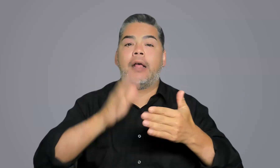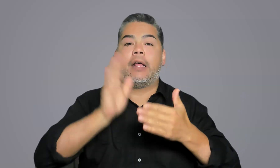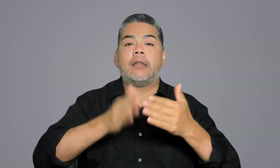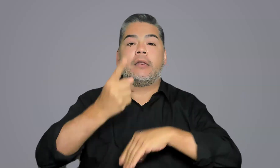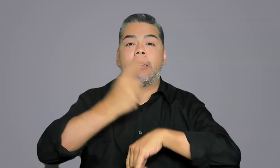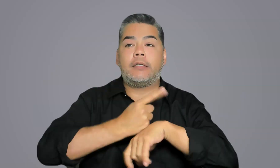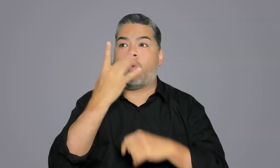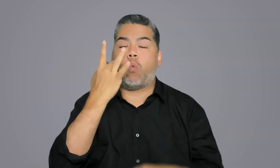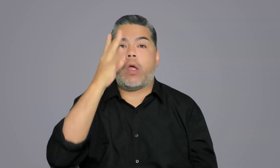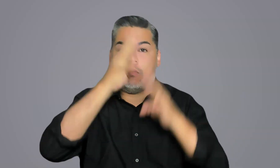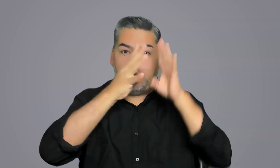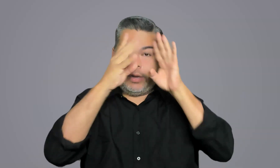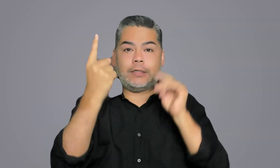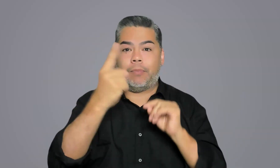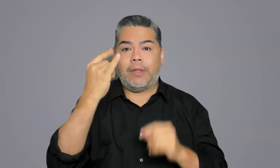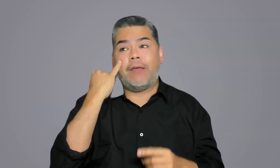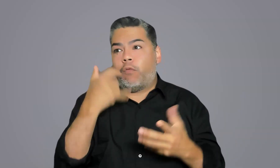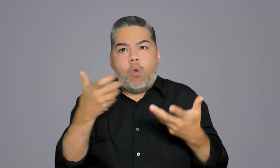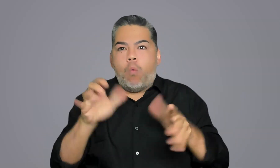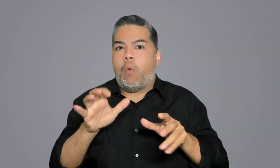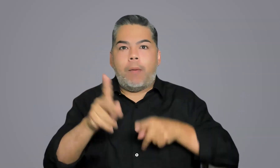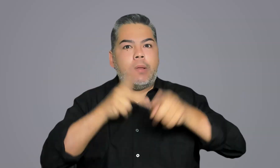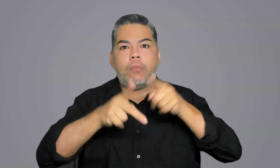to be read and understood by everybody?